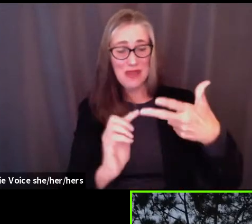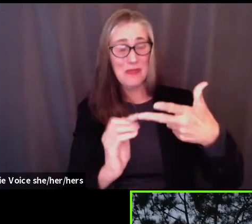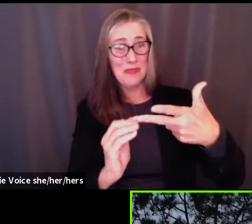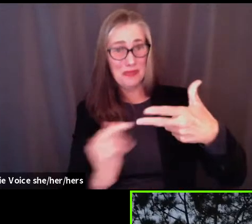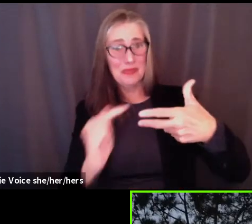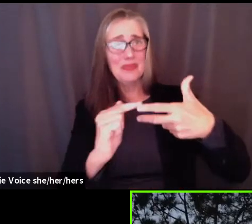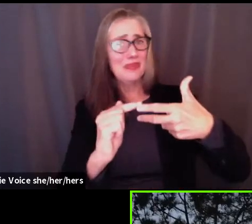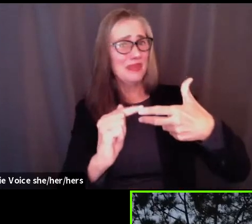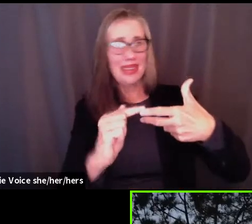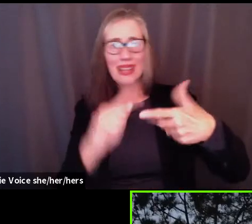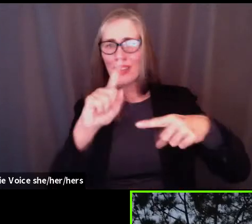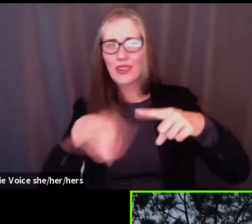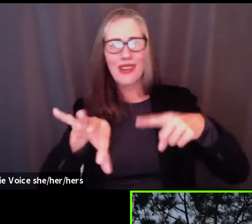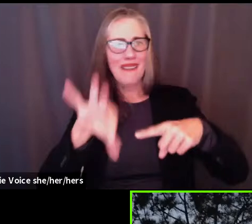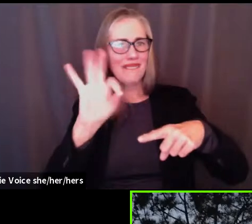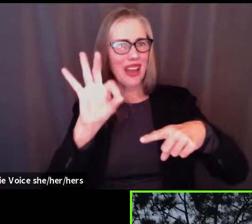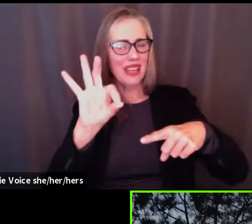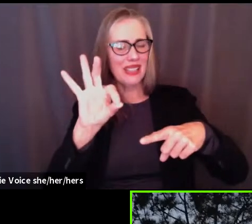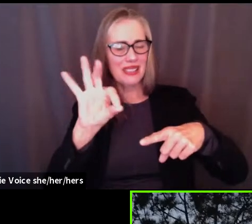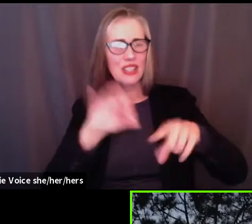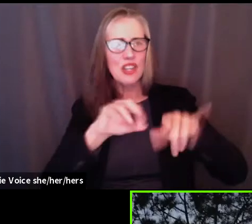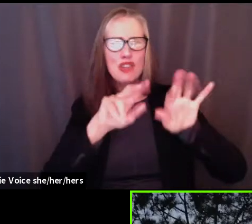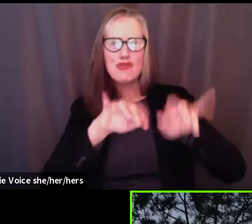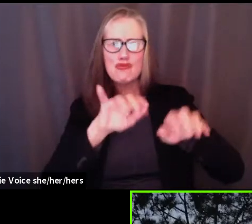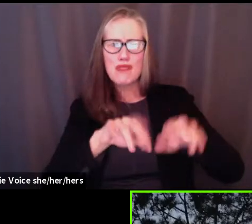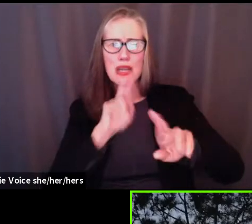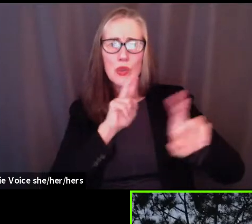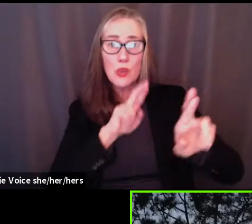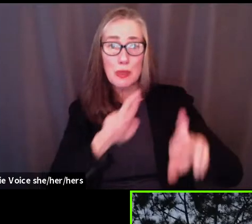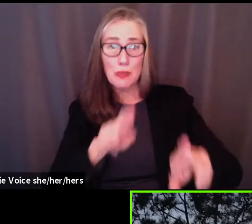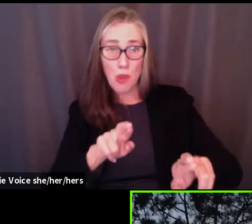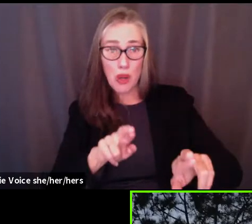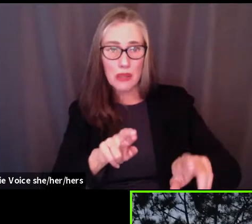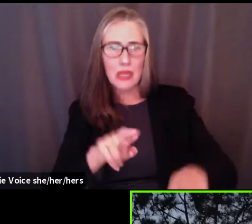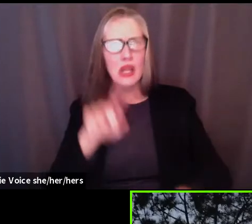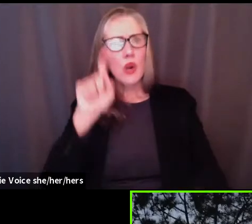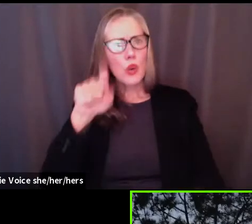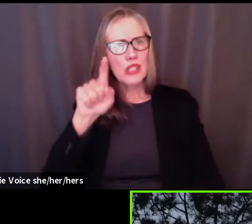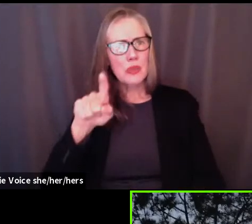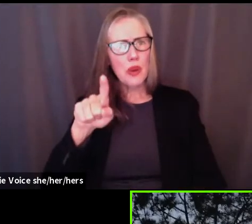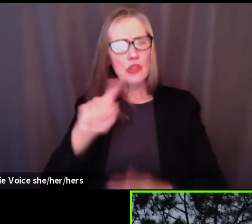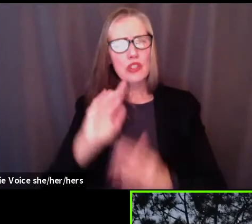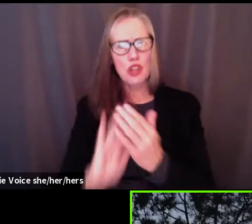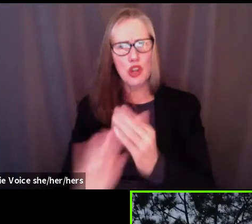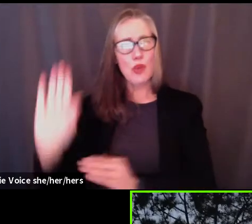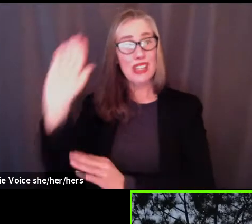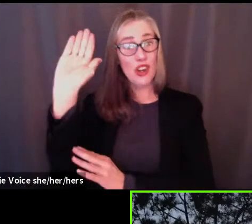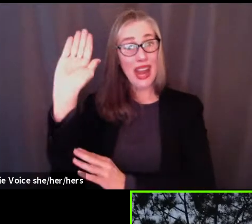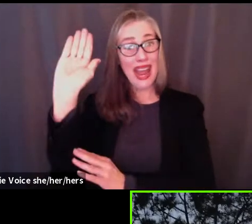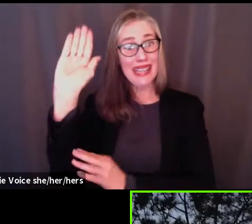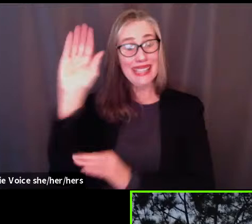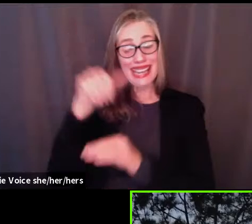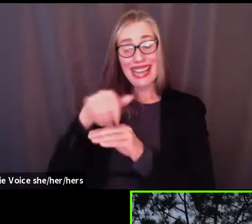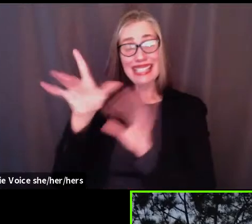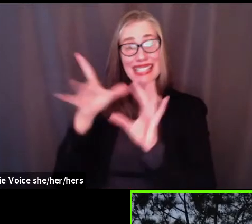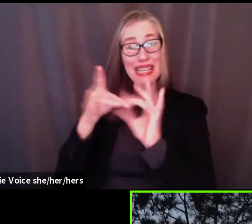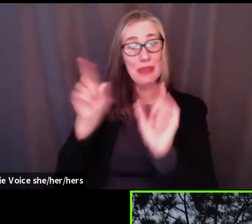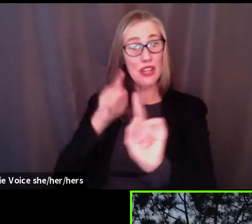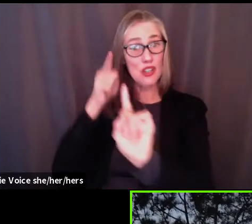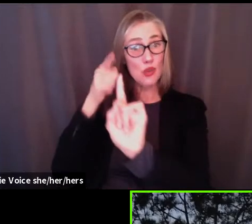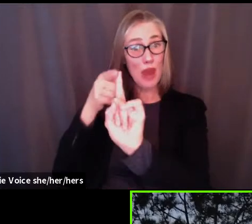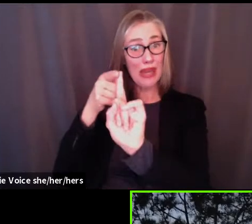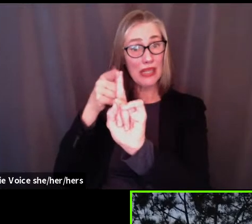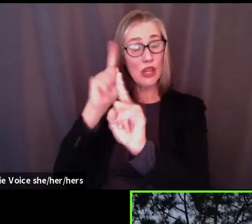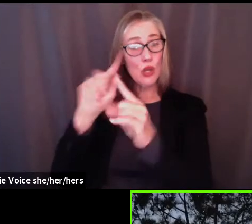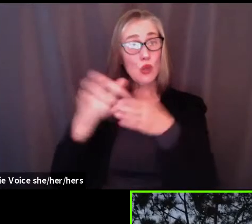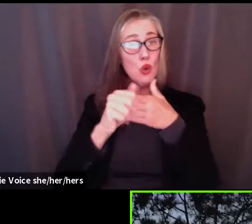it was indicated that we should raise our hand and send a direct message to the presiding officer, is my understanding, if there's